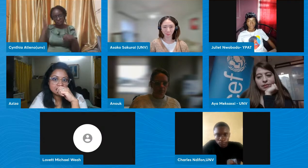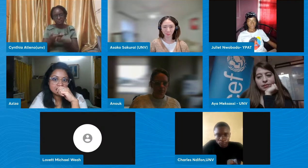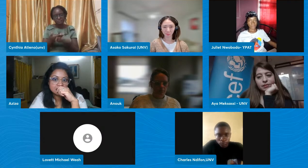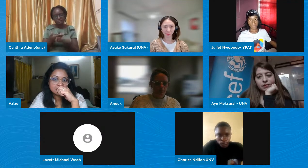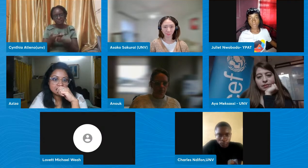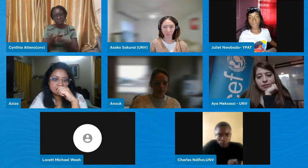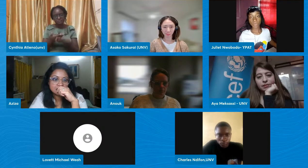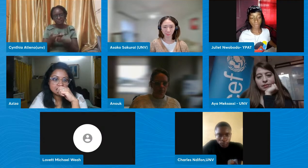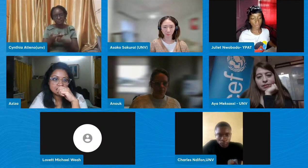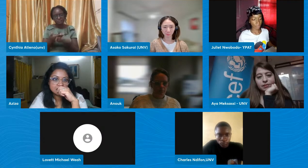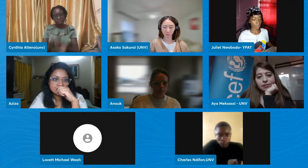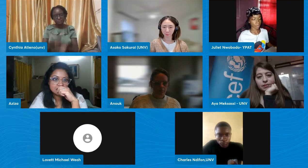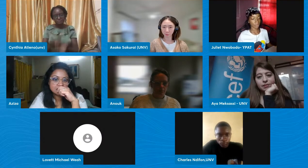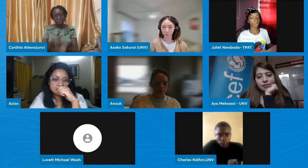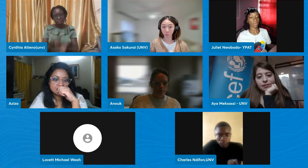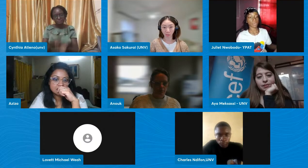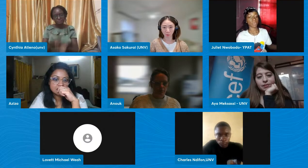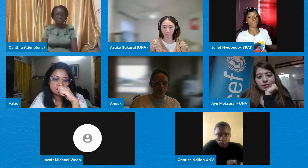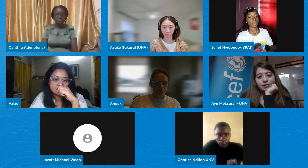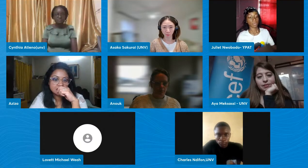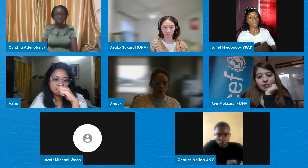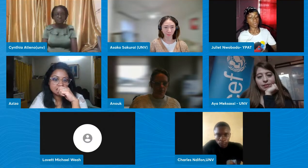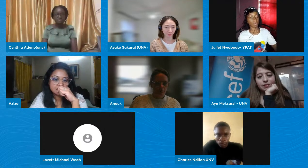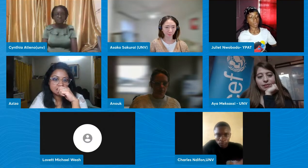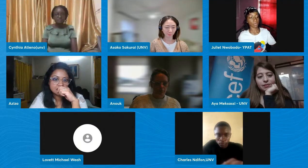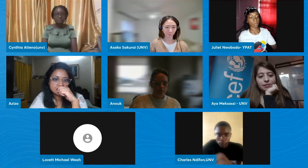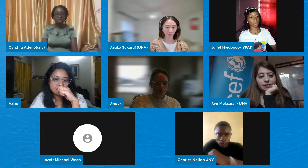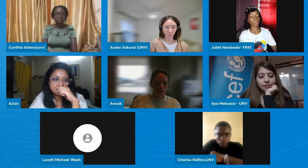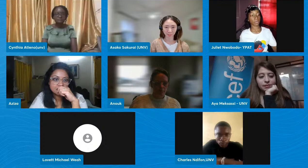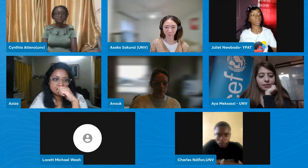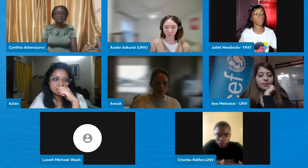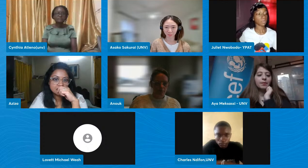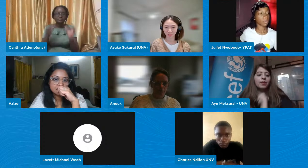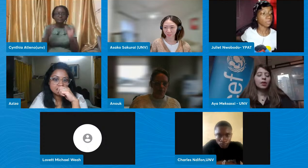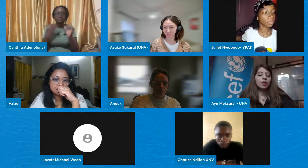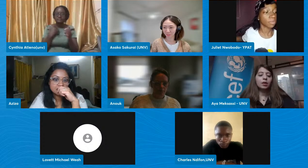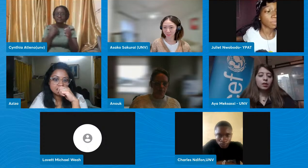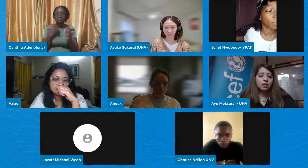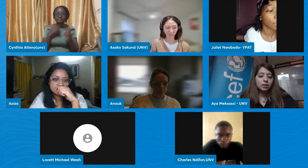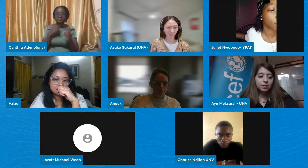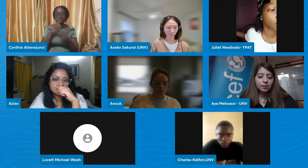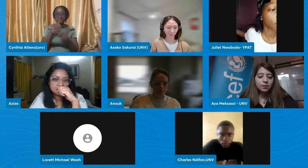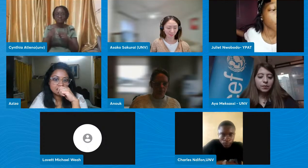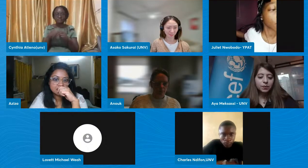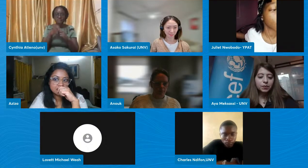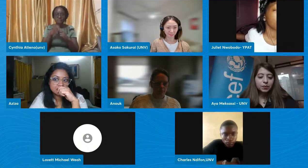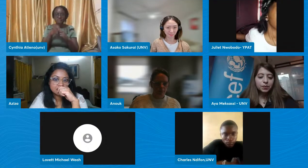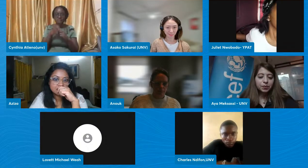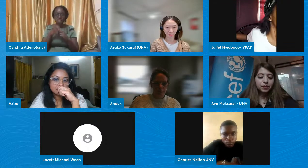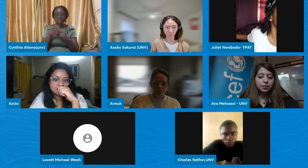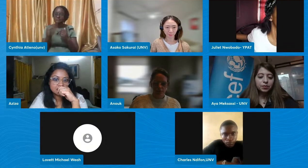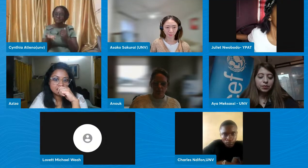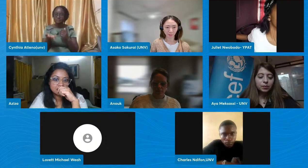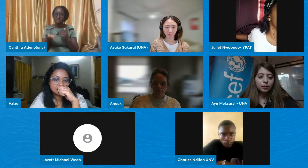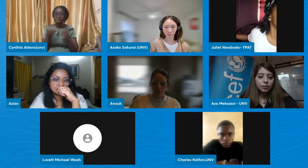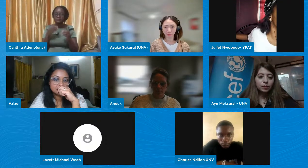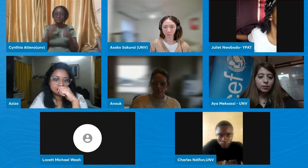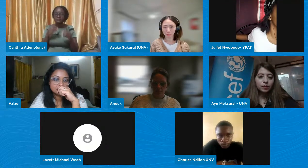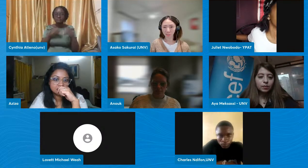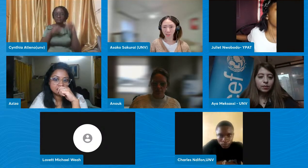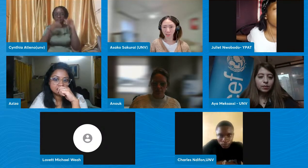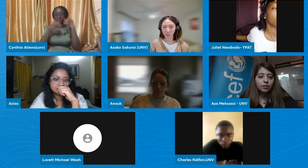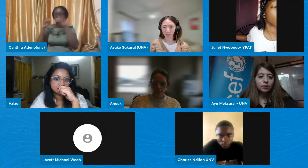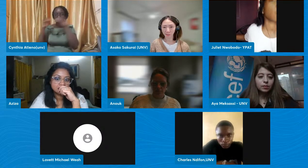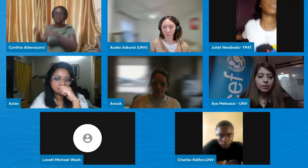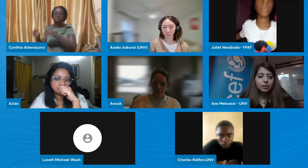If not, we're going to move on to our panel discussions. So now